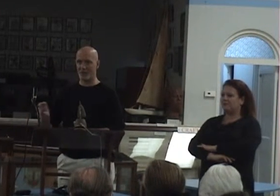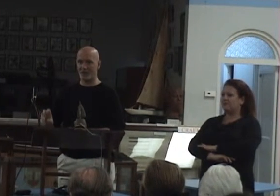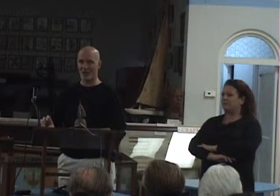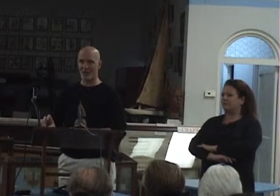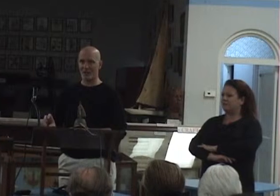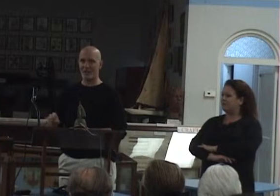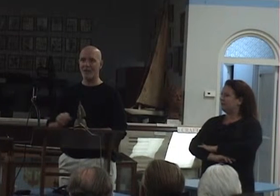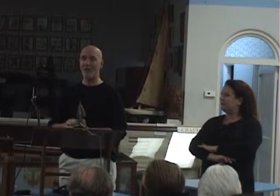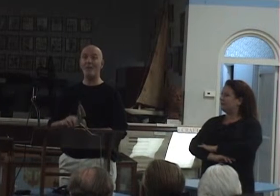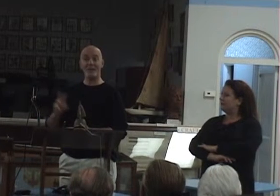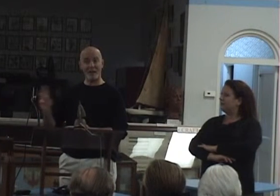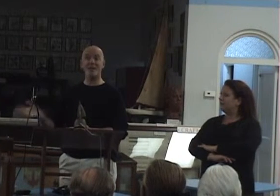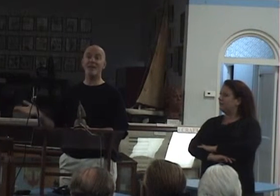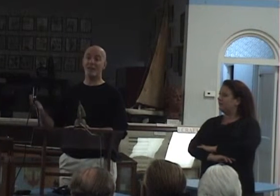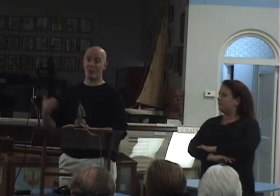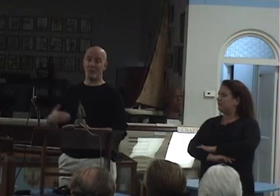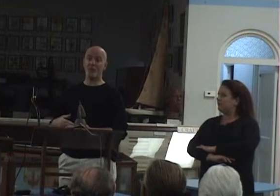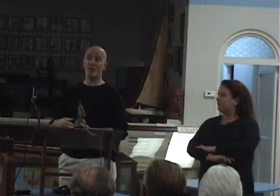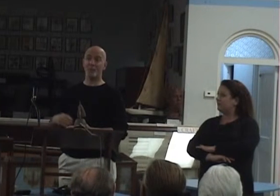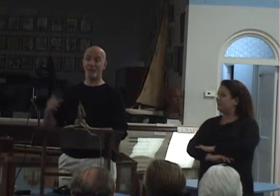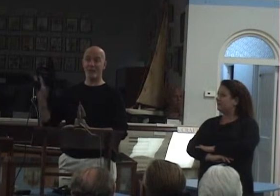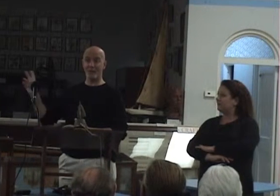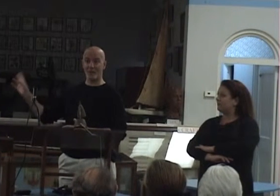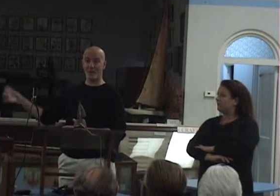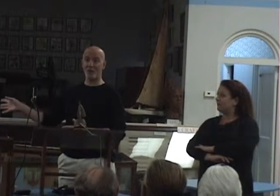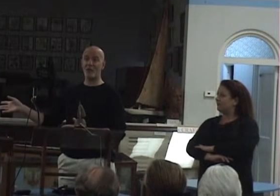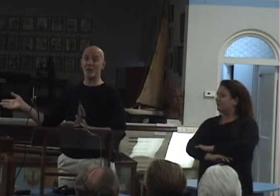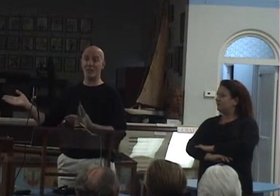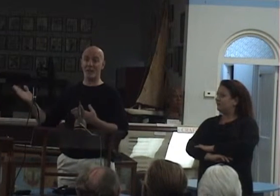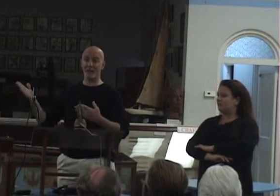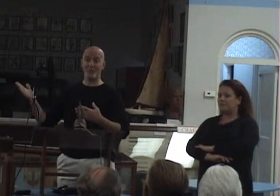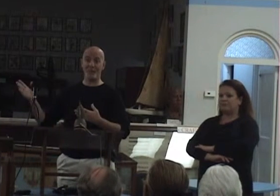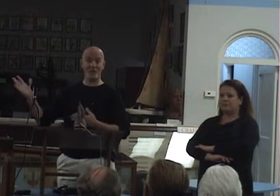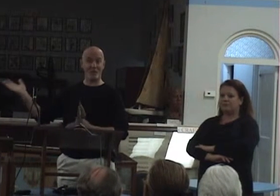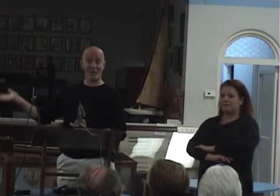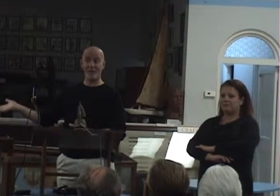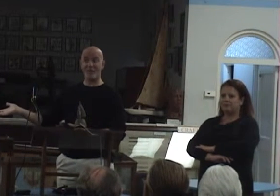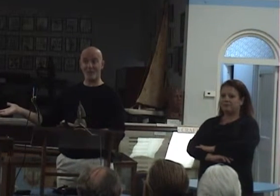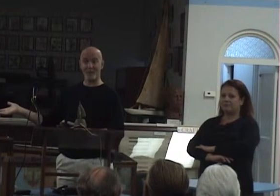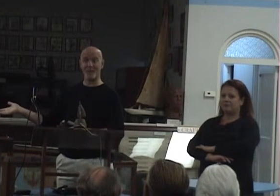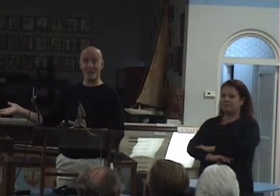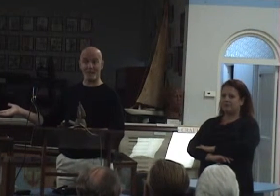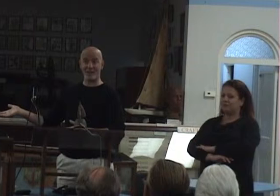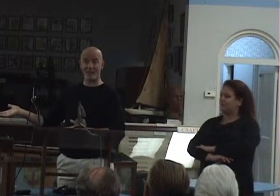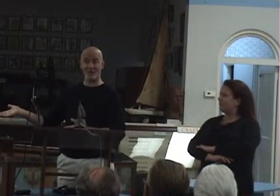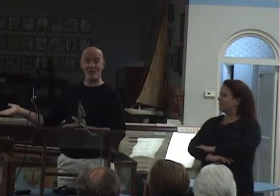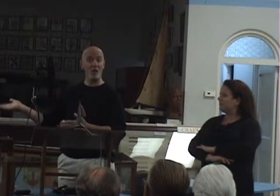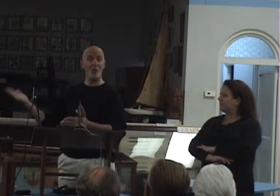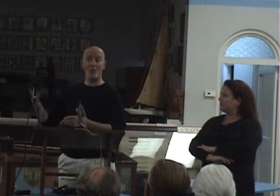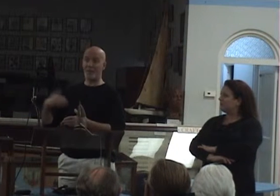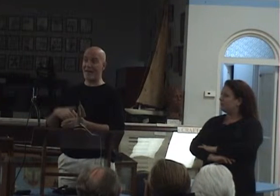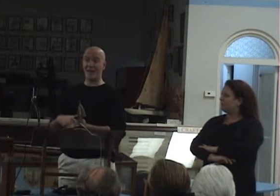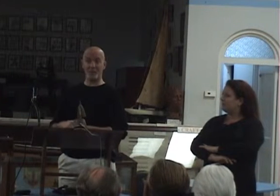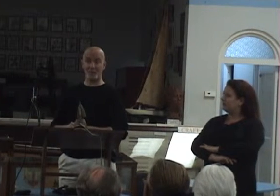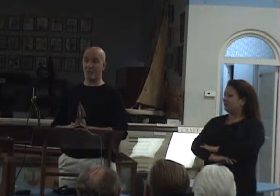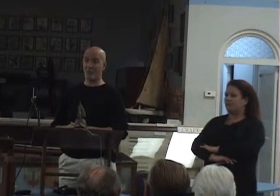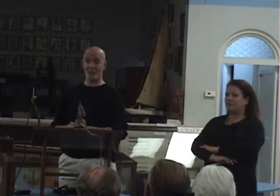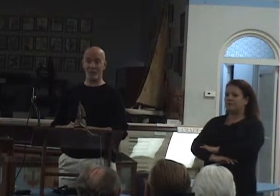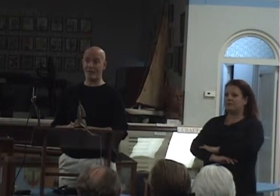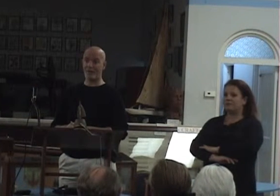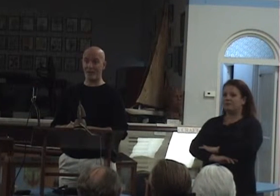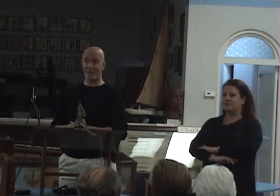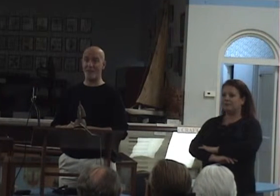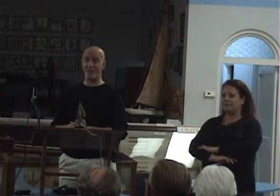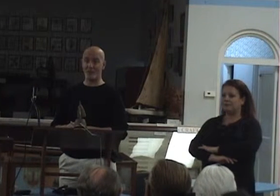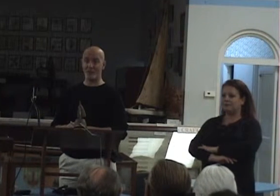slaves there are on each island. But the other thing that's really crucial, particularly for this earlier period, because clearly some of these plantations were abandoned before